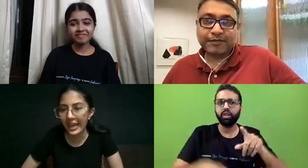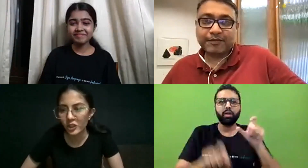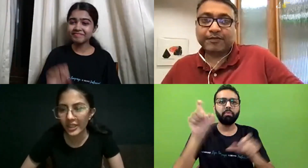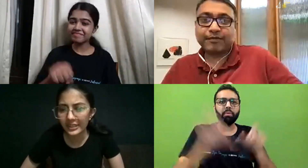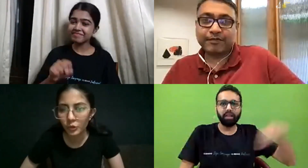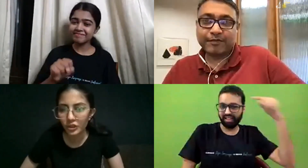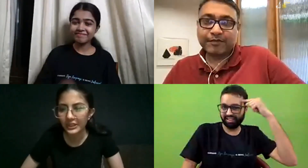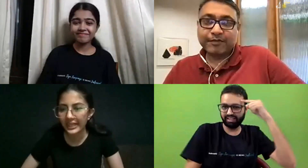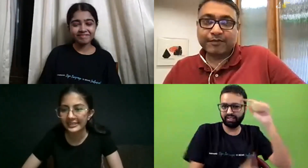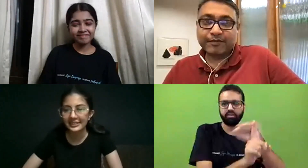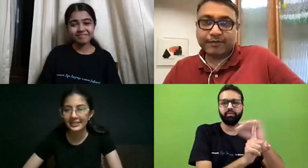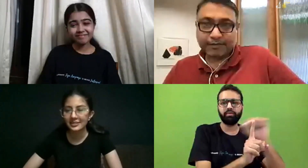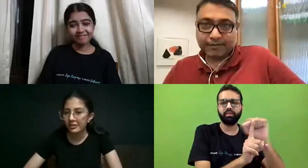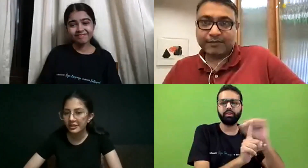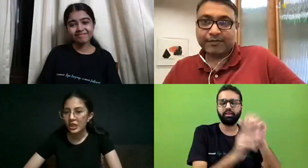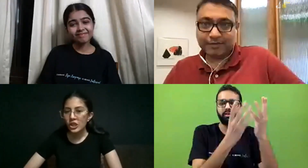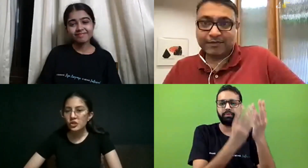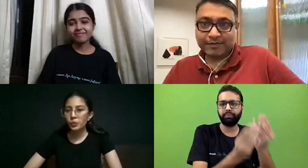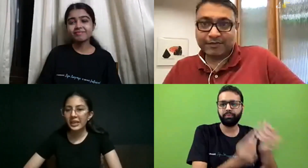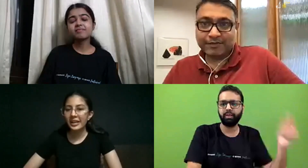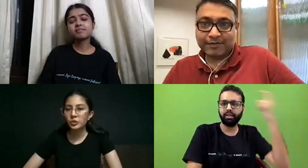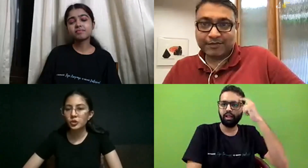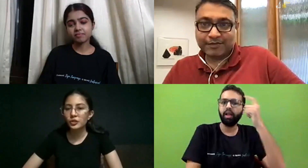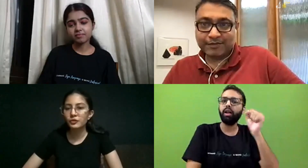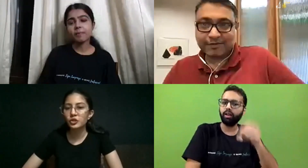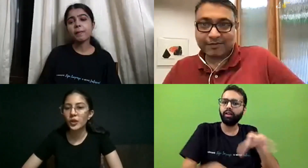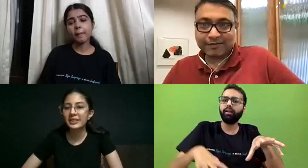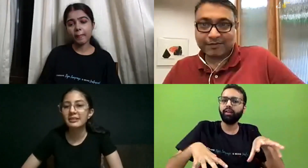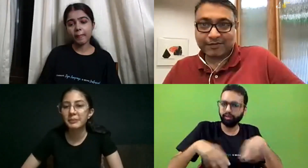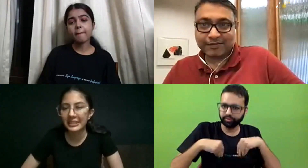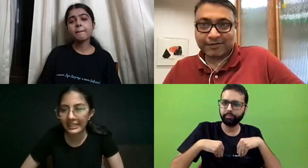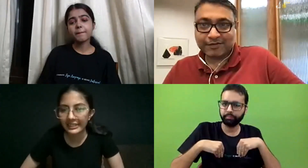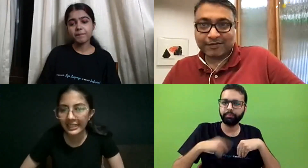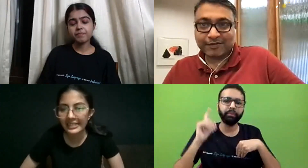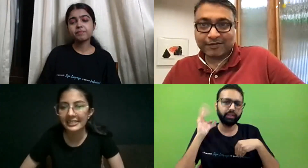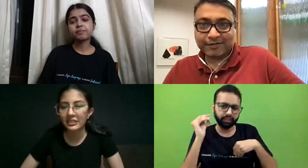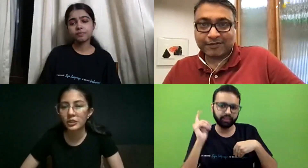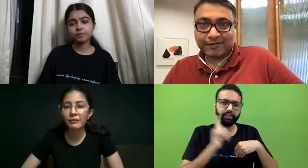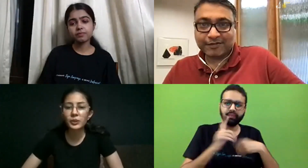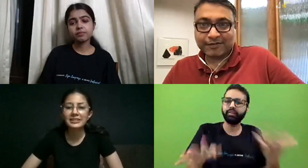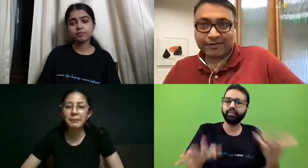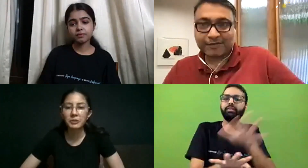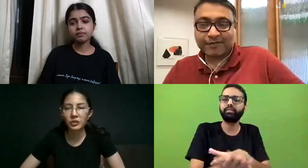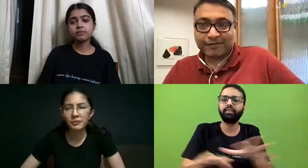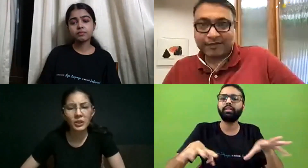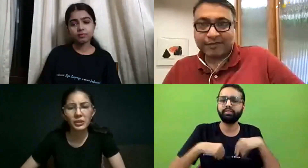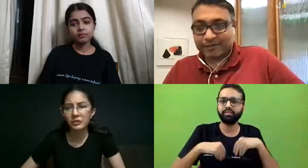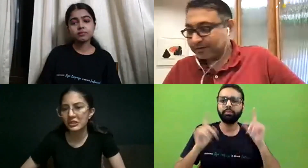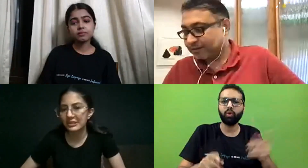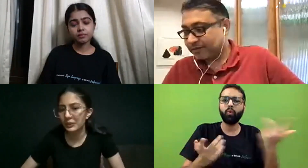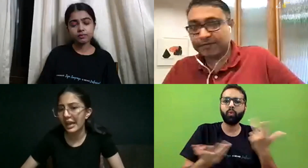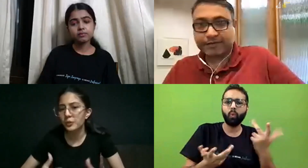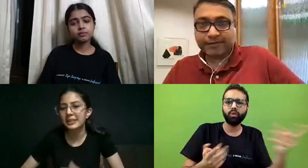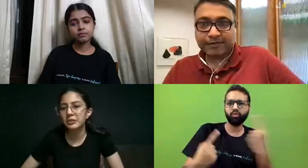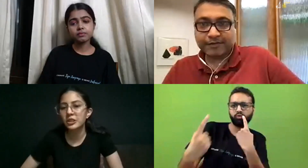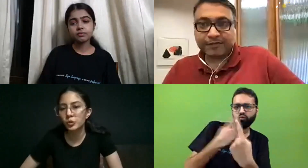the hashtag inclusion with ISL, that started. So we had to sort of destroy that mentality and say that we have to accept, whatever it